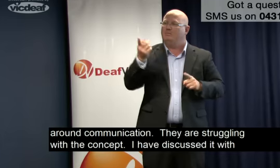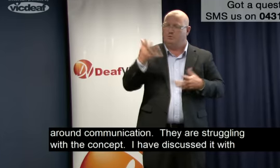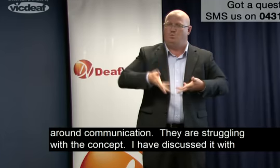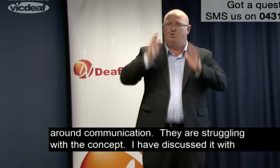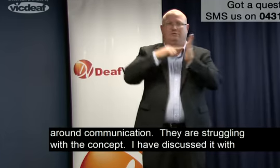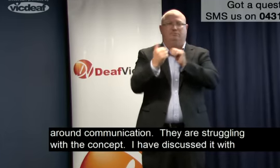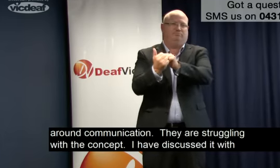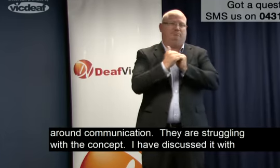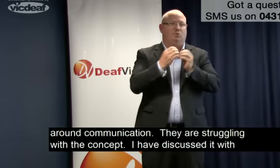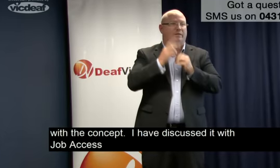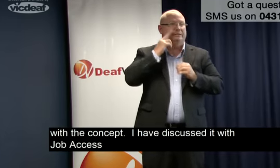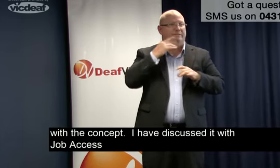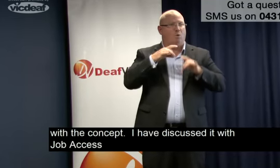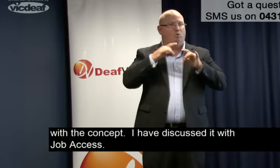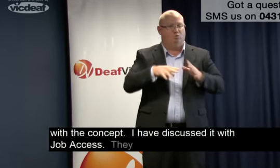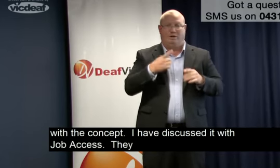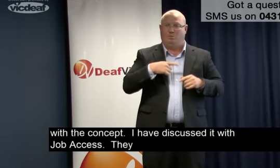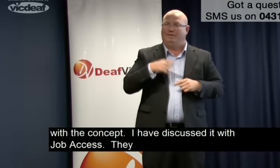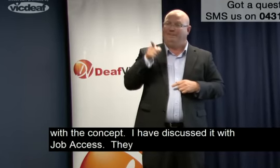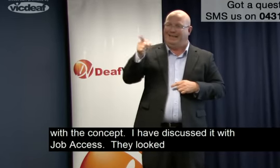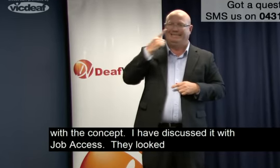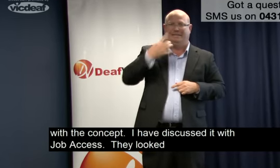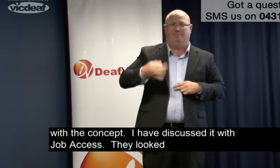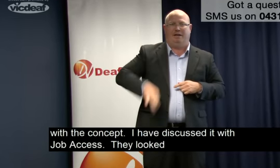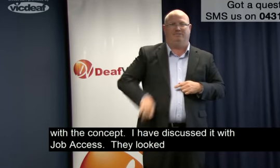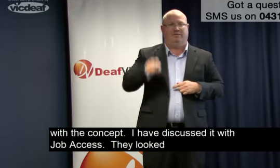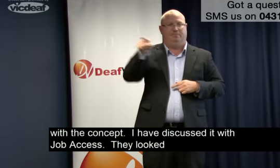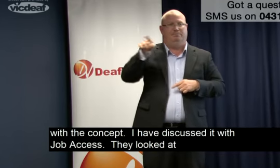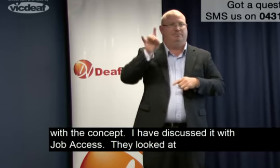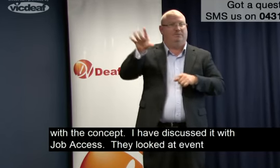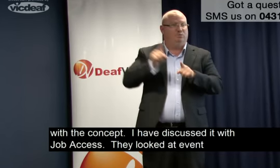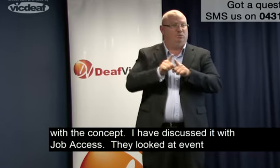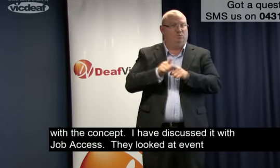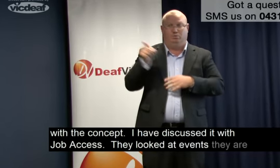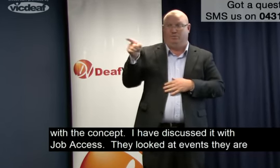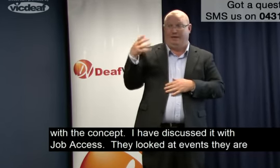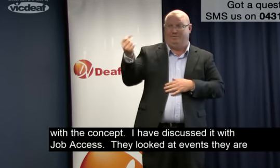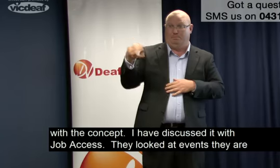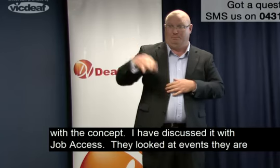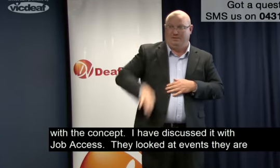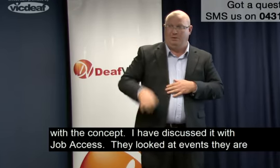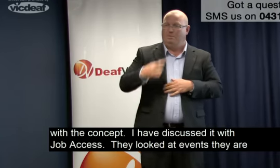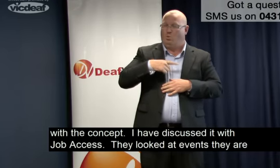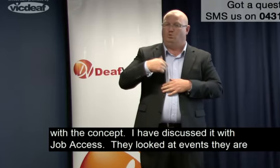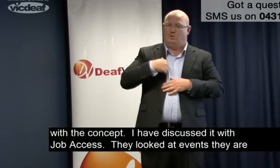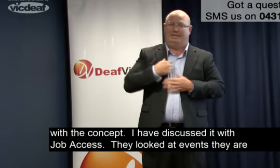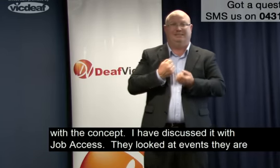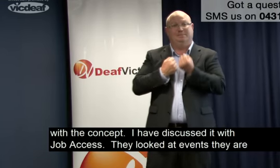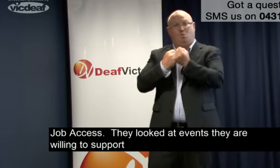they've looked at this and they've said they're willing to support Deaf Australia in this process because they do certainly see the benefits there themselves. And they would